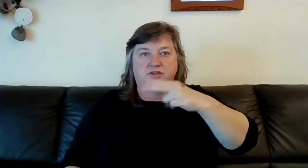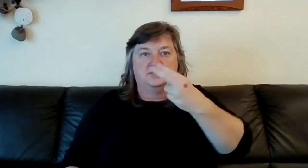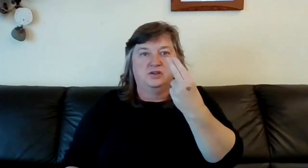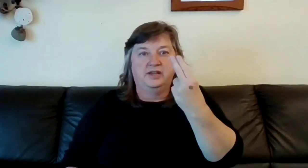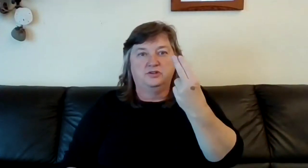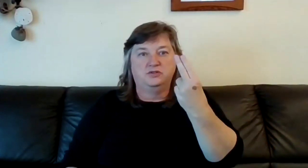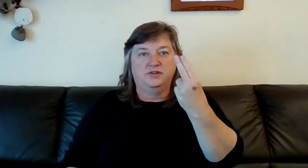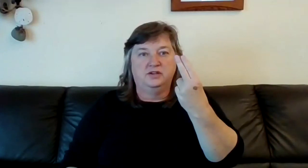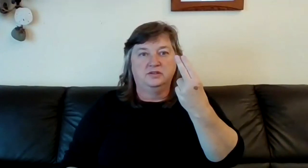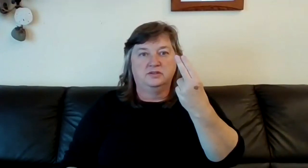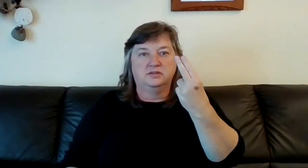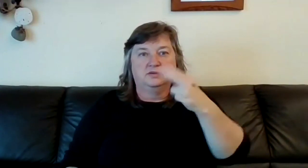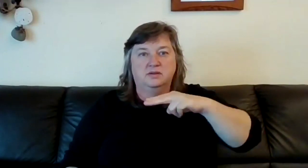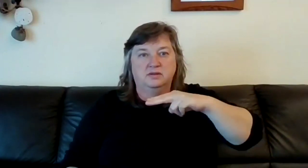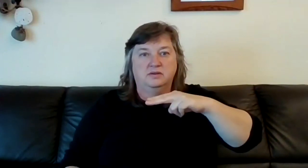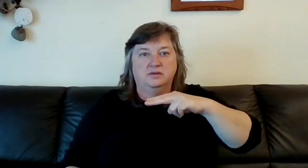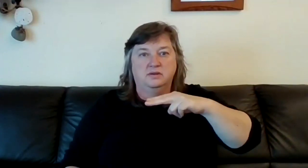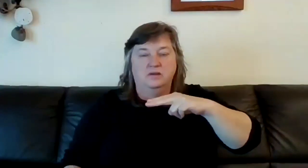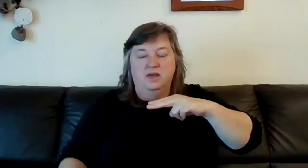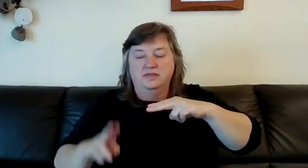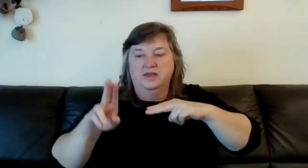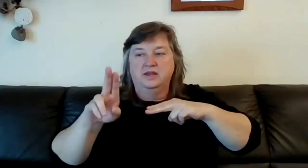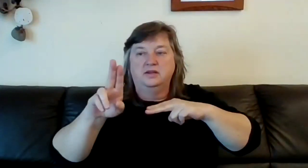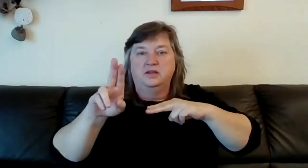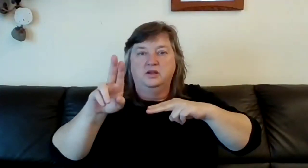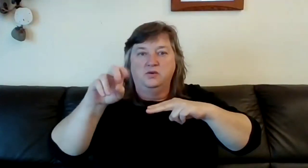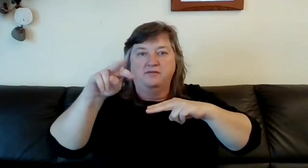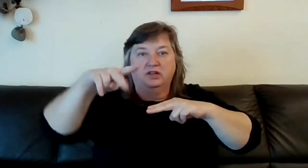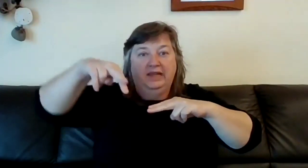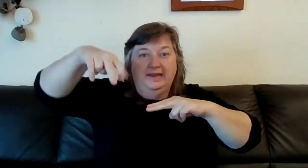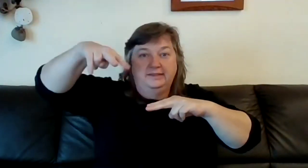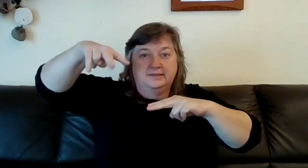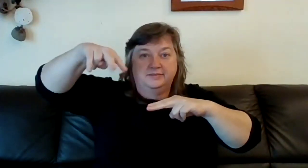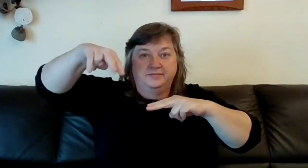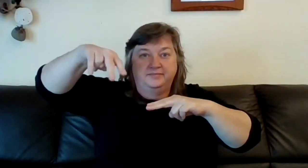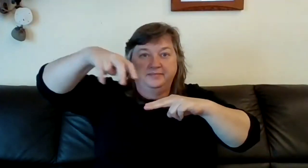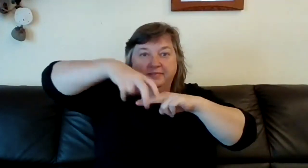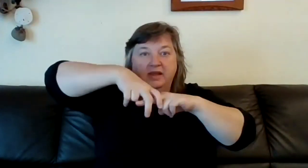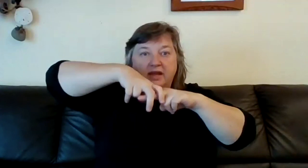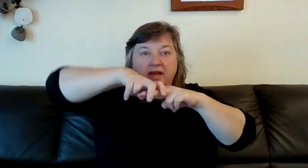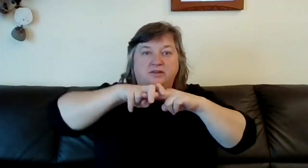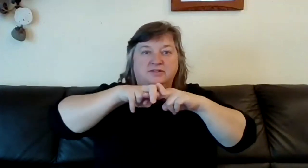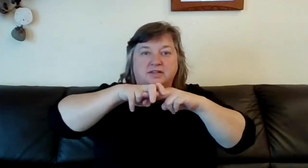surface, so you get your two fingers, and then you have your legs, and you sit in